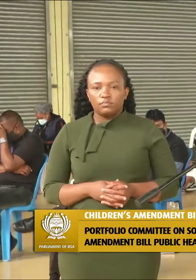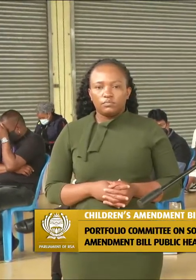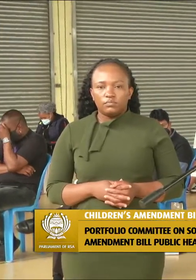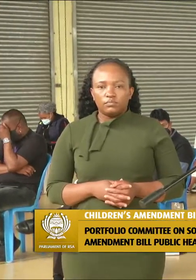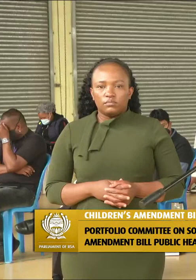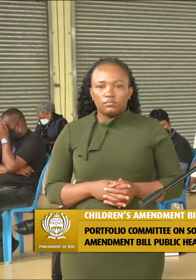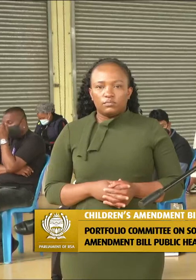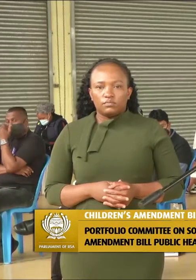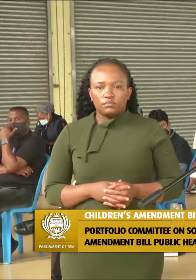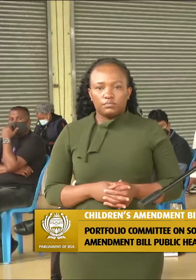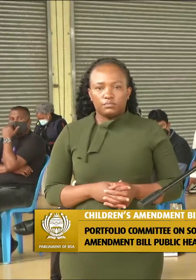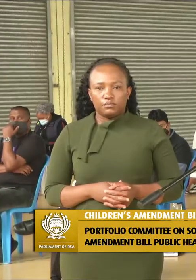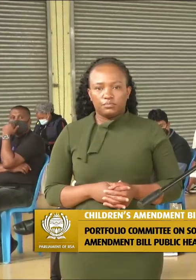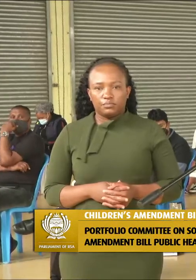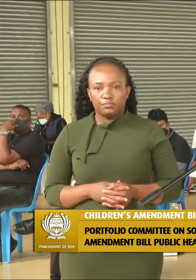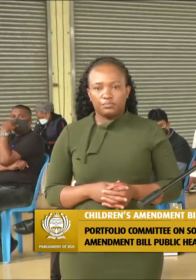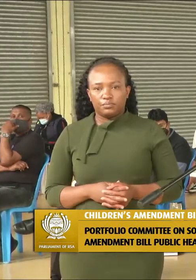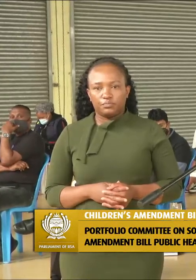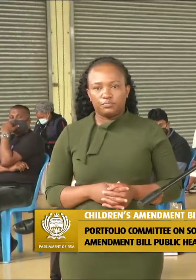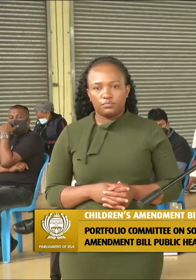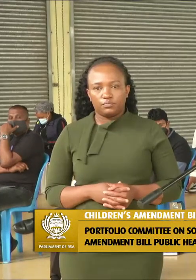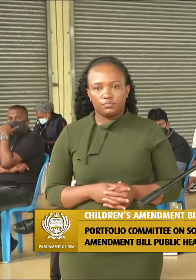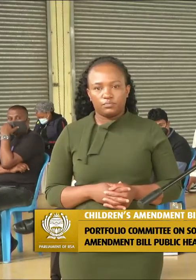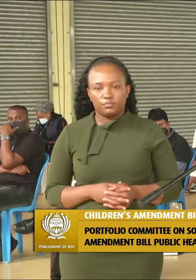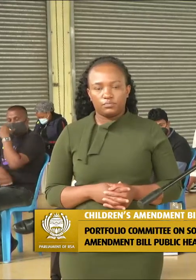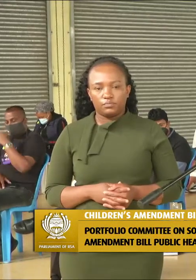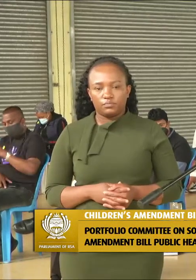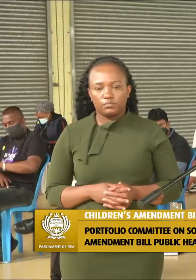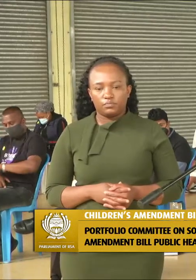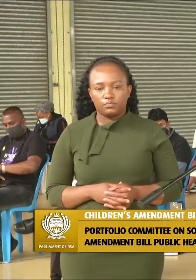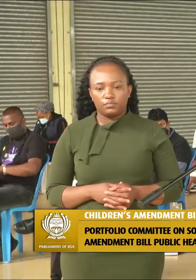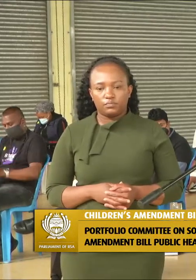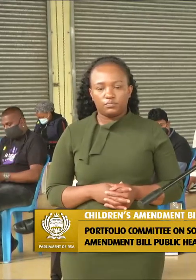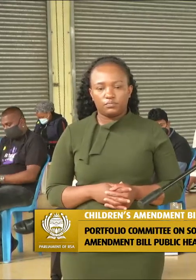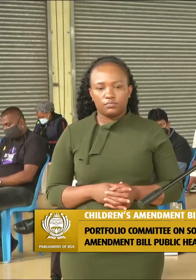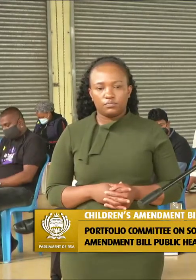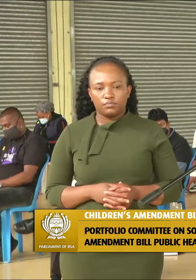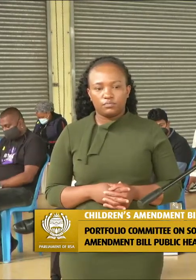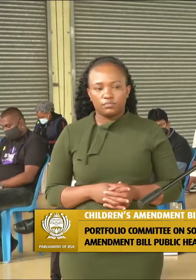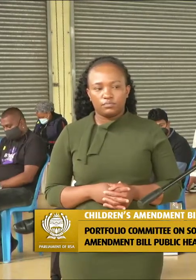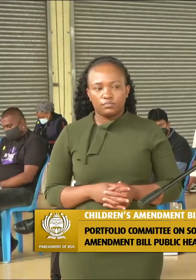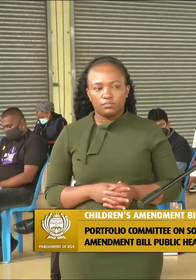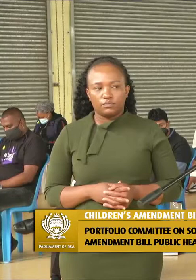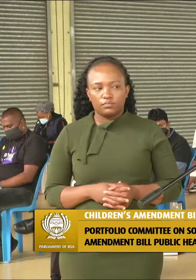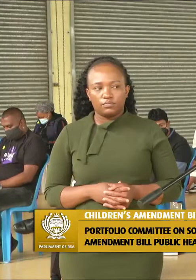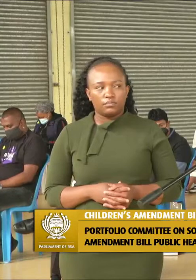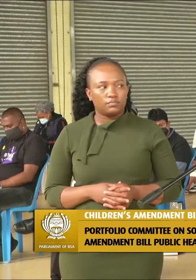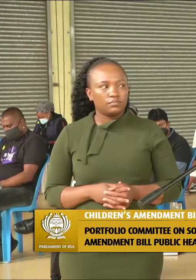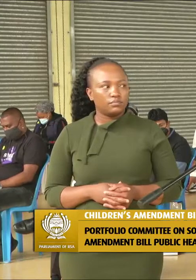wezokuthuthukiswa komphakathi nawo ukwazi ukuthi ukhulume emva kwalokho.